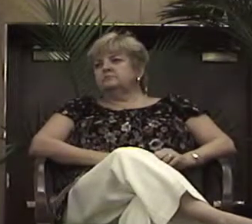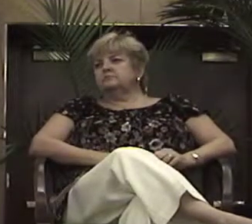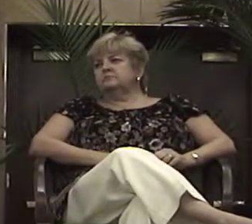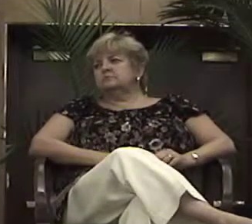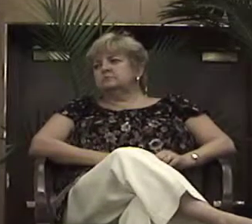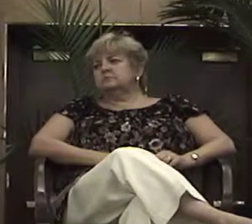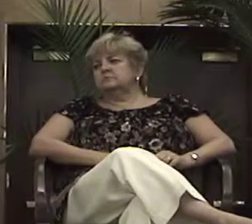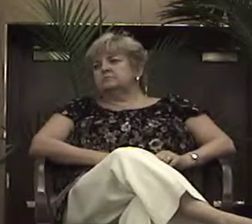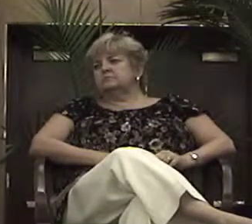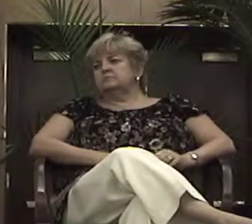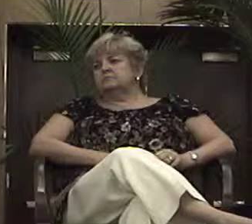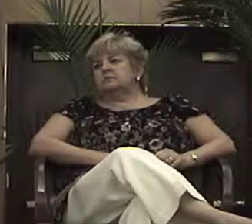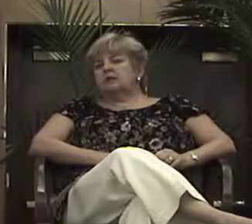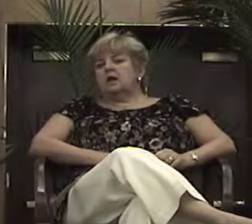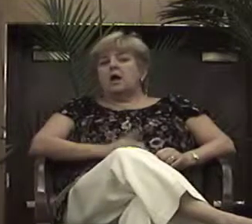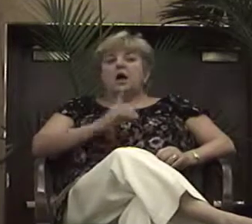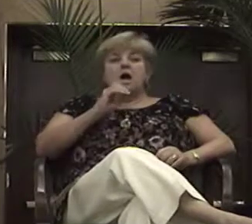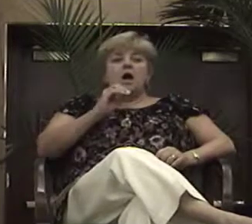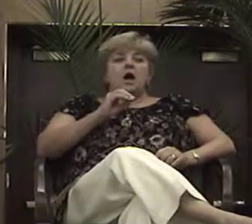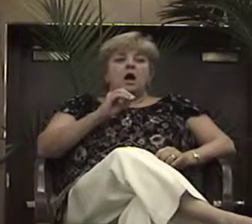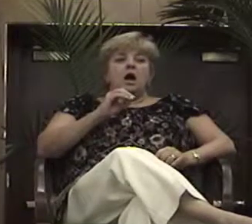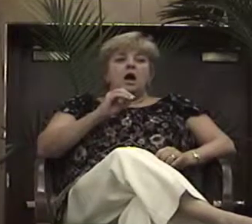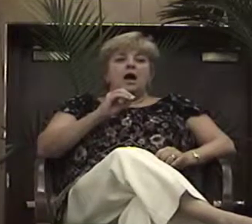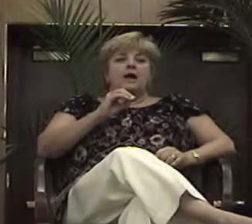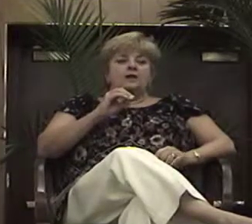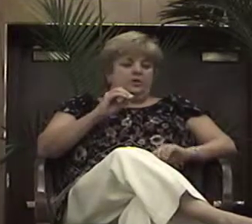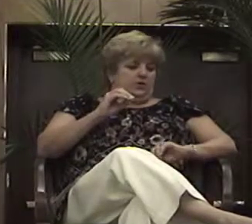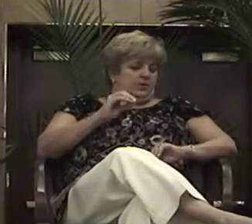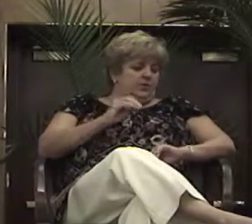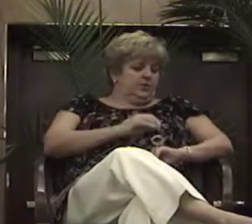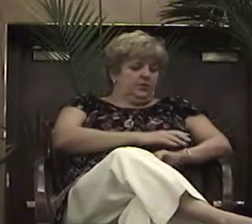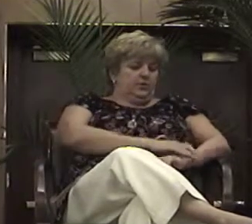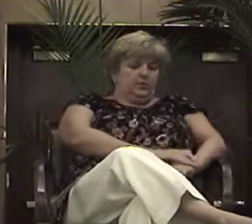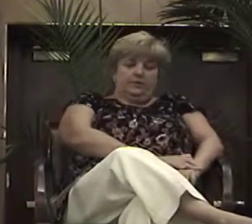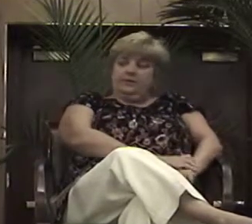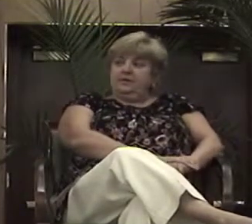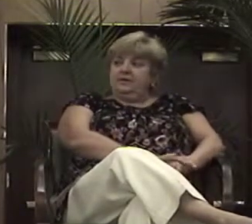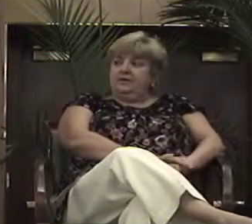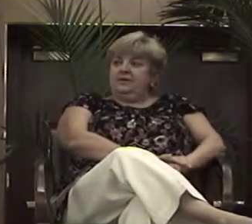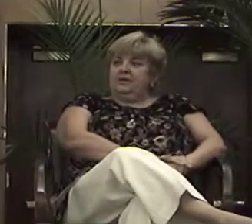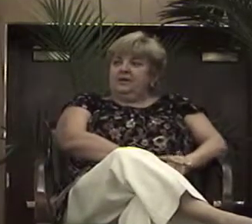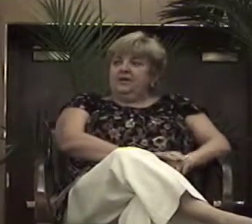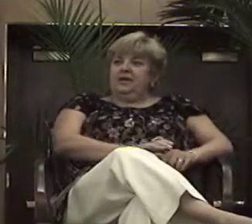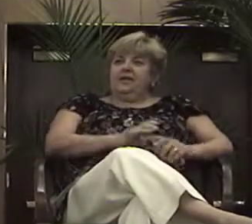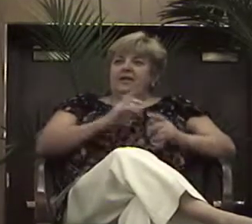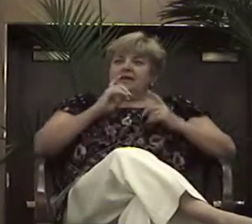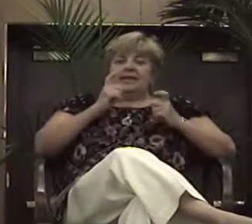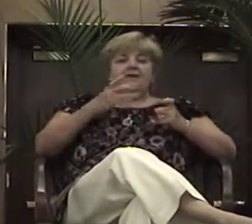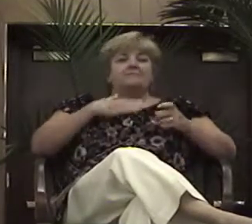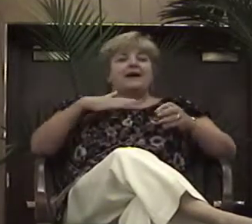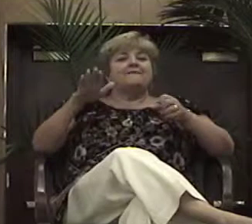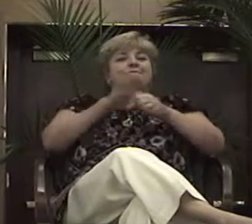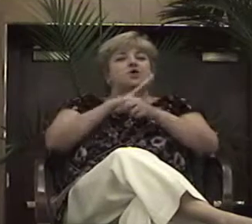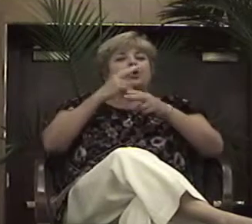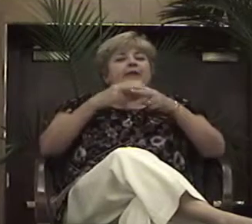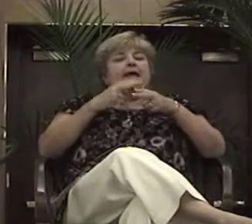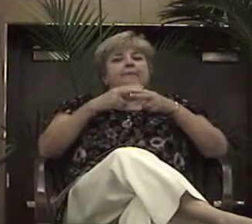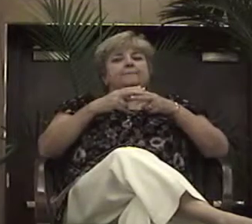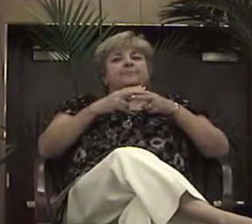I give my full name for a good reason. But 4 years ago, a fellow that lived way back in the southern part of New